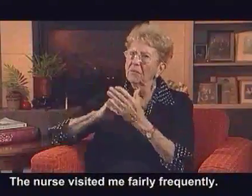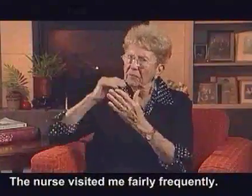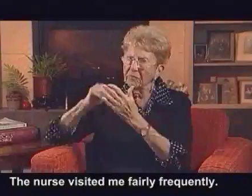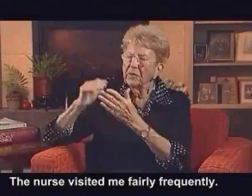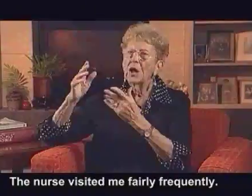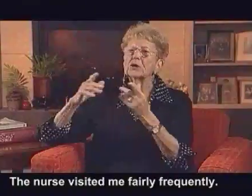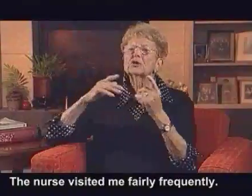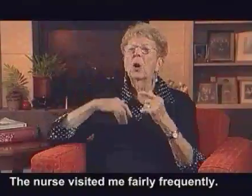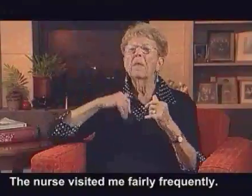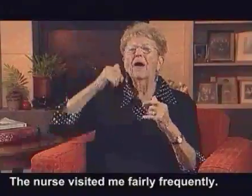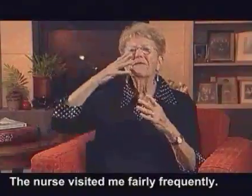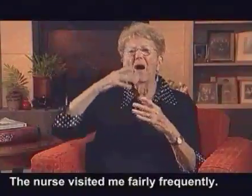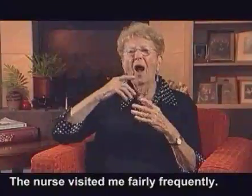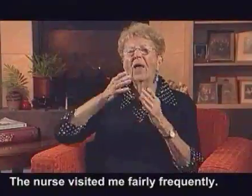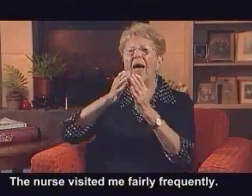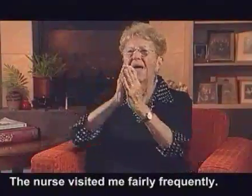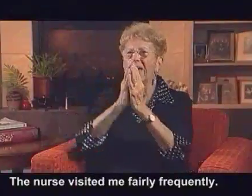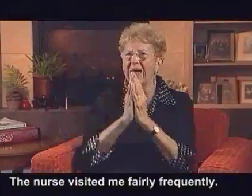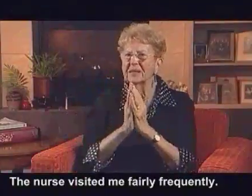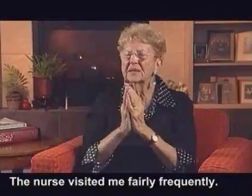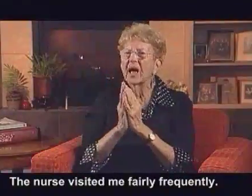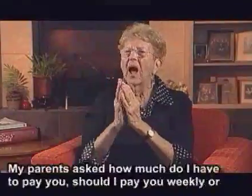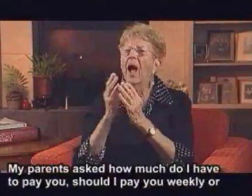visited me fairly frequently.